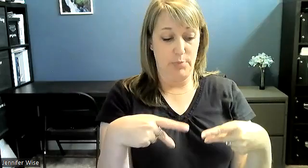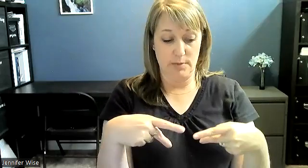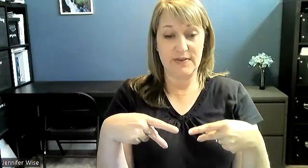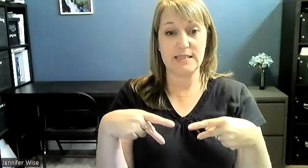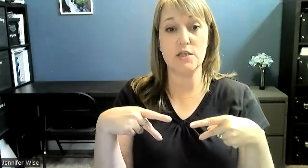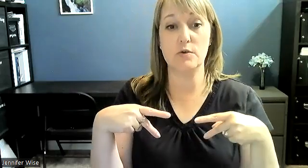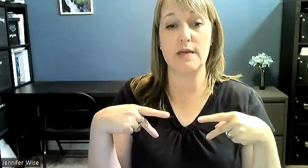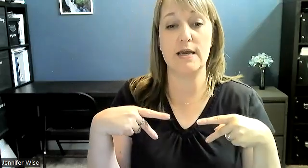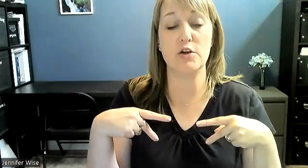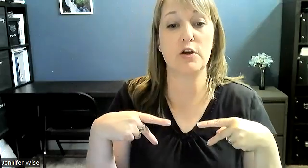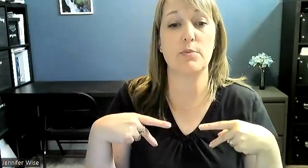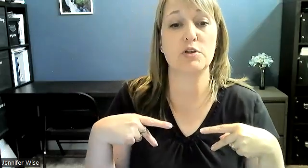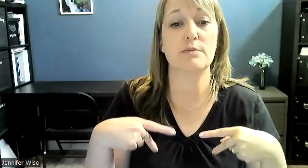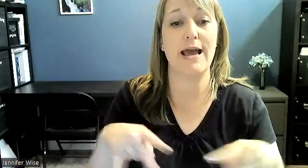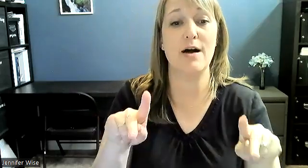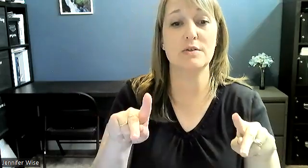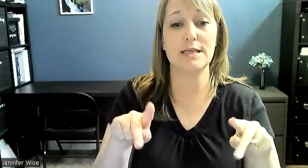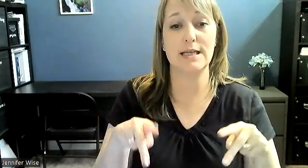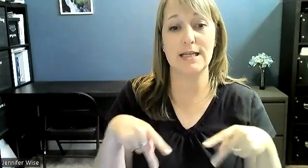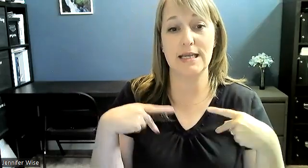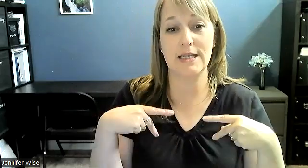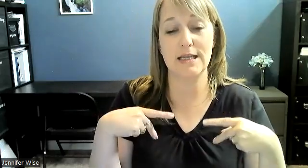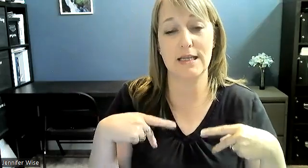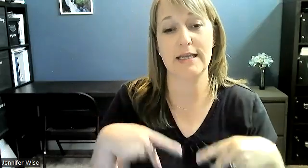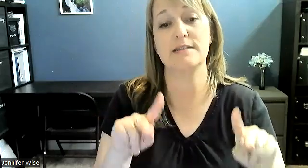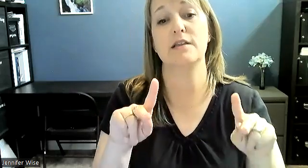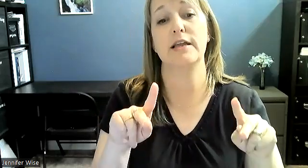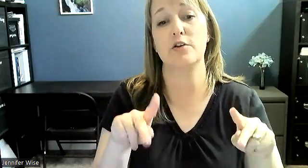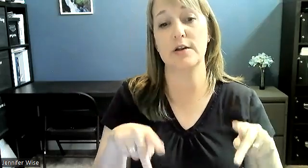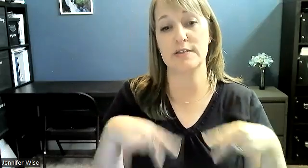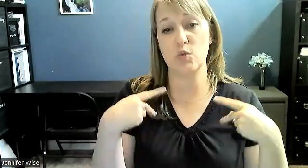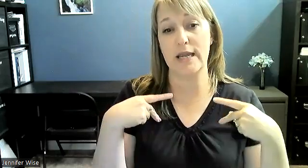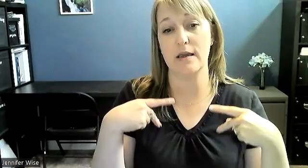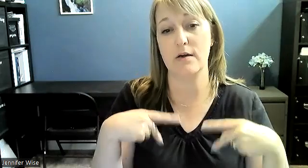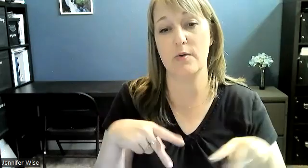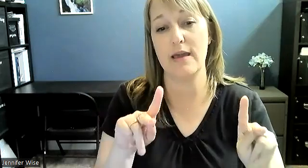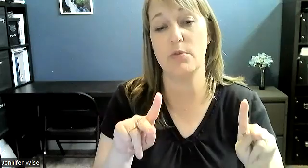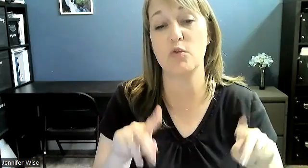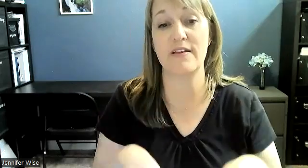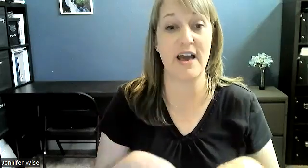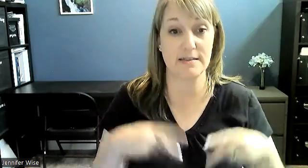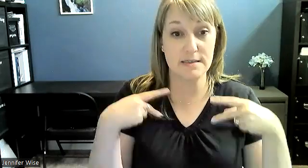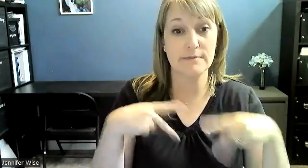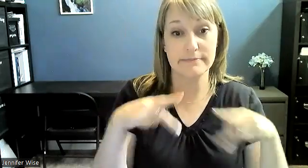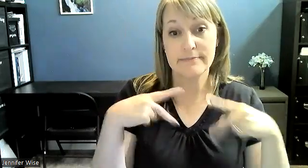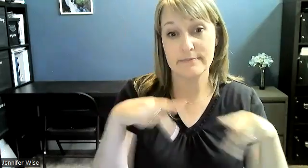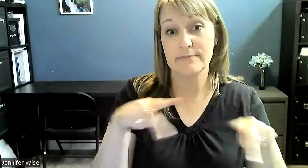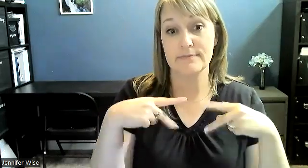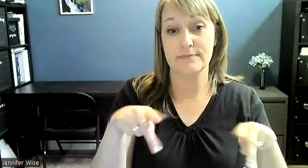palms facing you, okay, and you're going to push them out and in like you're on a swing, okay, but really fast.